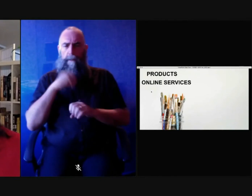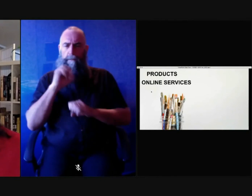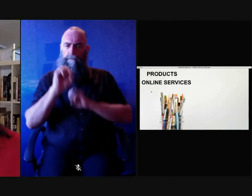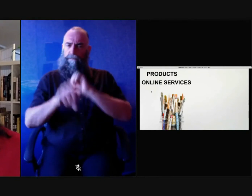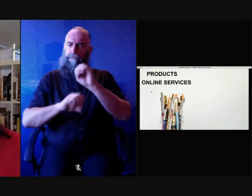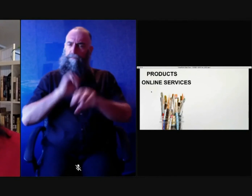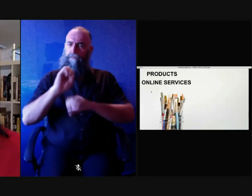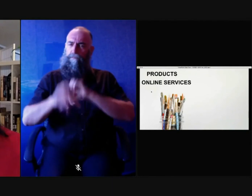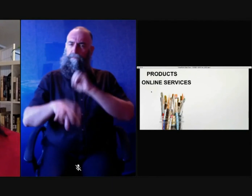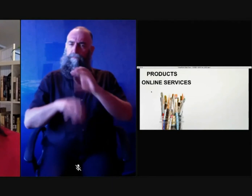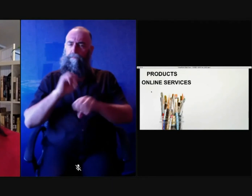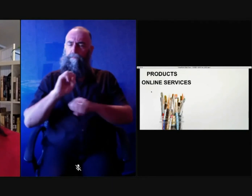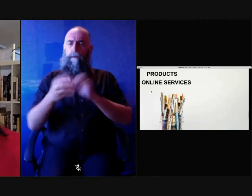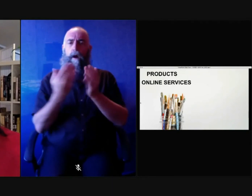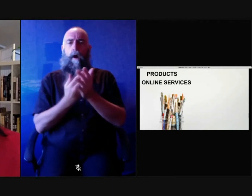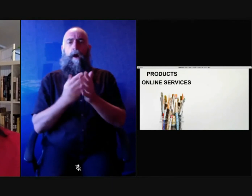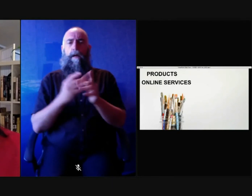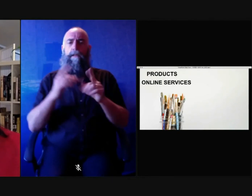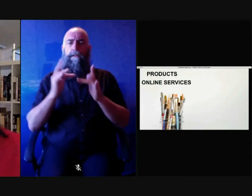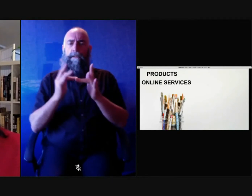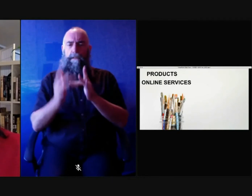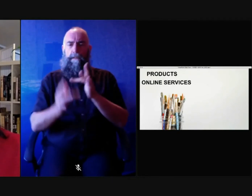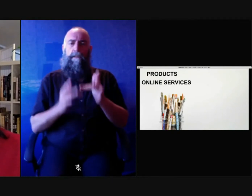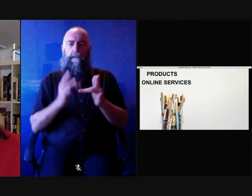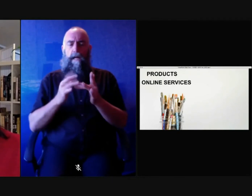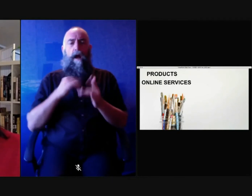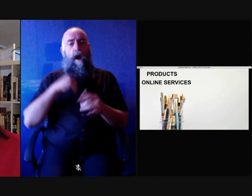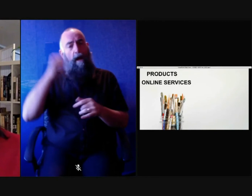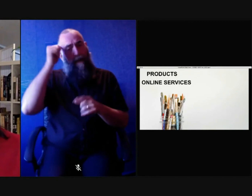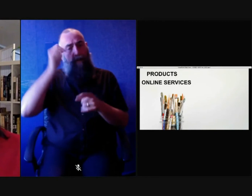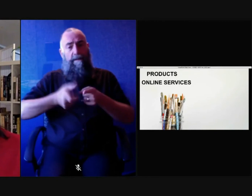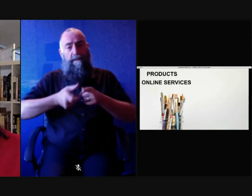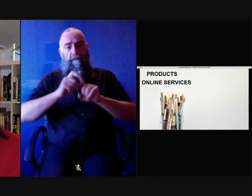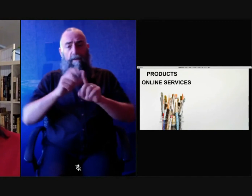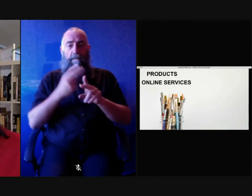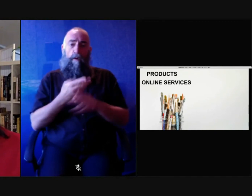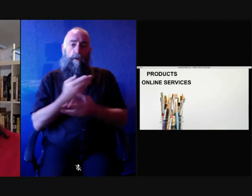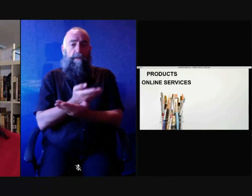can be tricky for some of you, but now is the time to start investigating